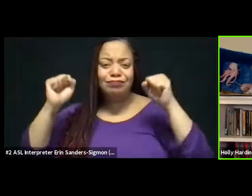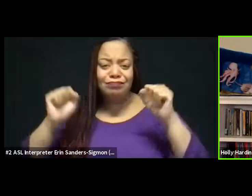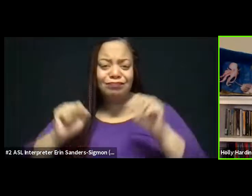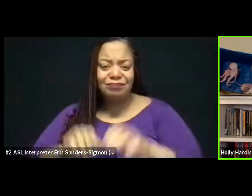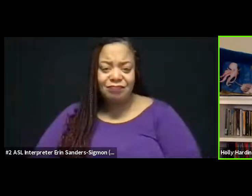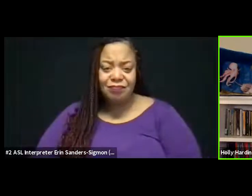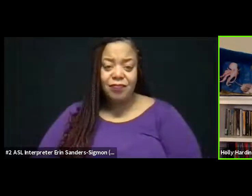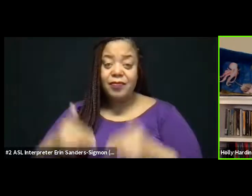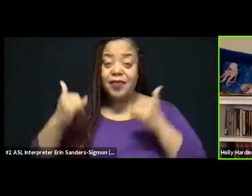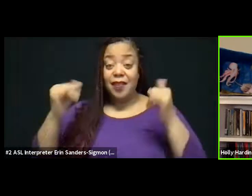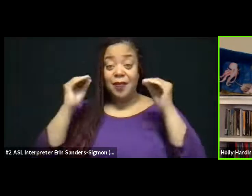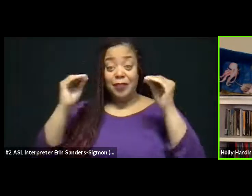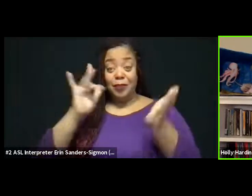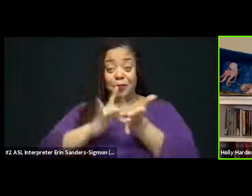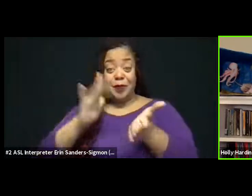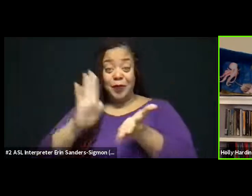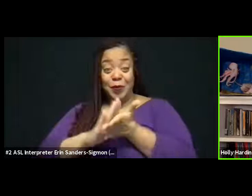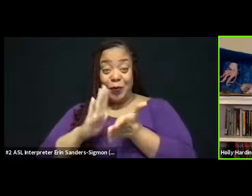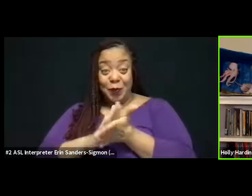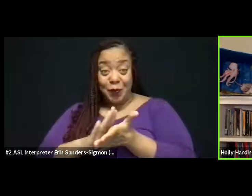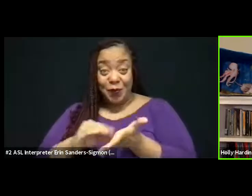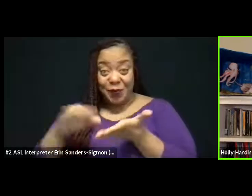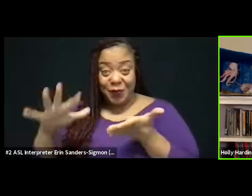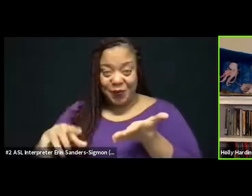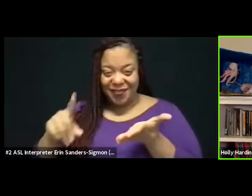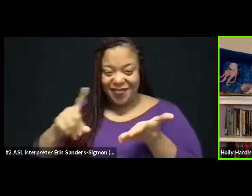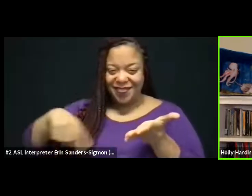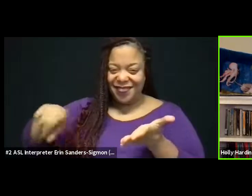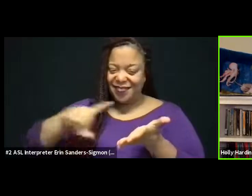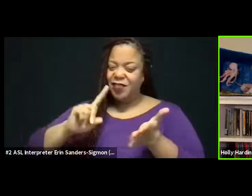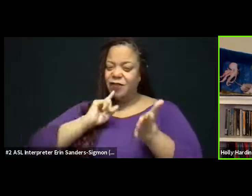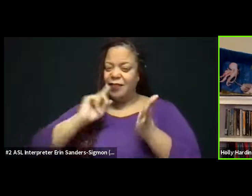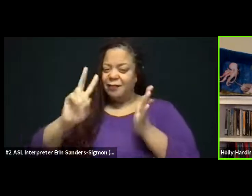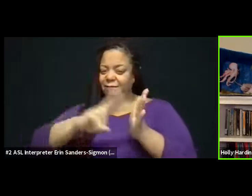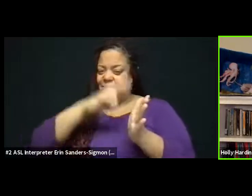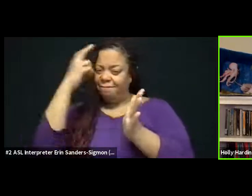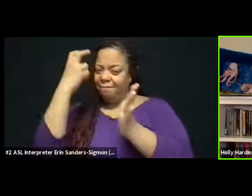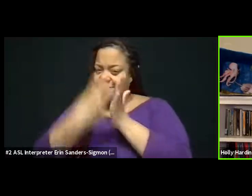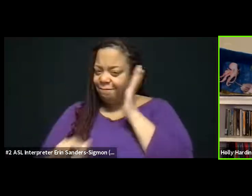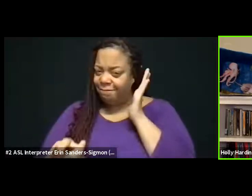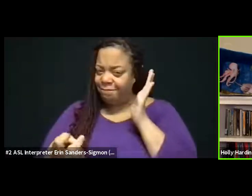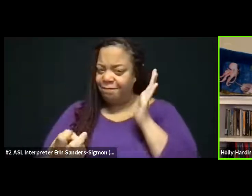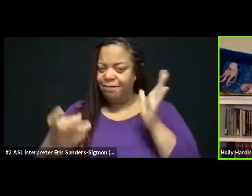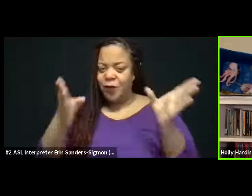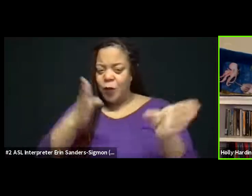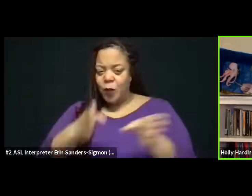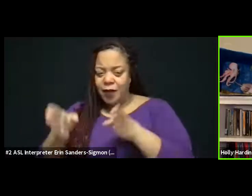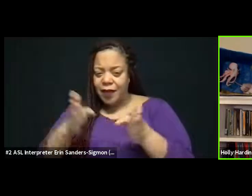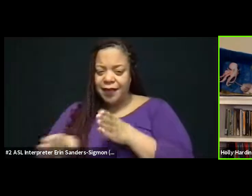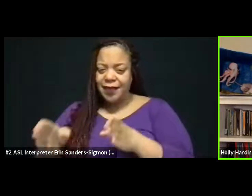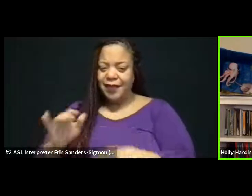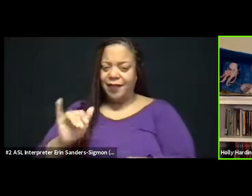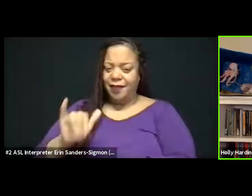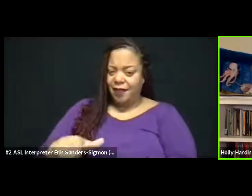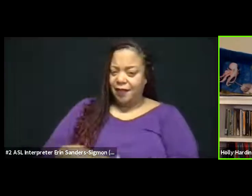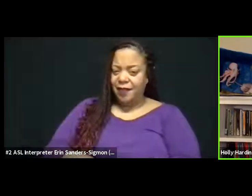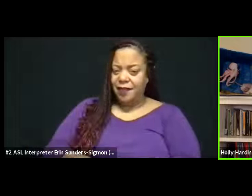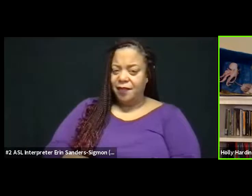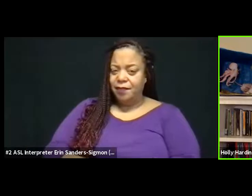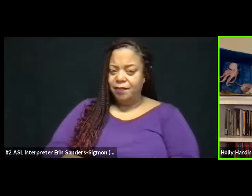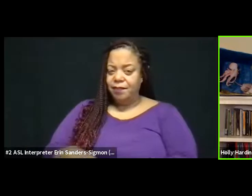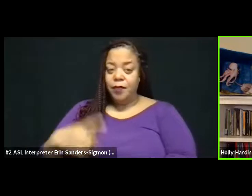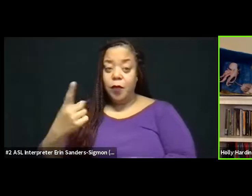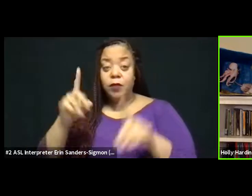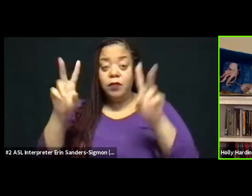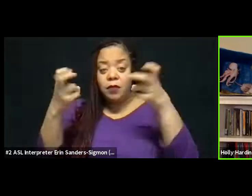of the organizing related to the issues, not just like the topic or and going even beyond the people. So understanding those